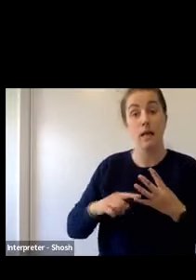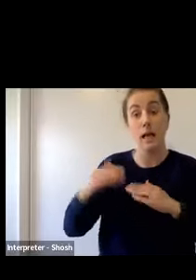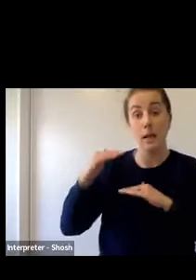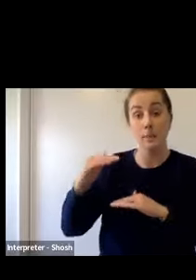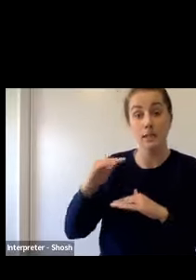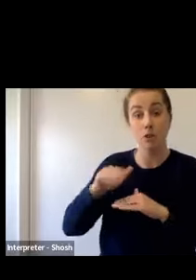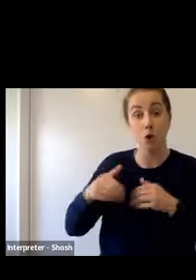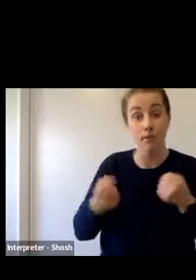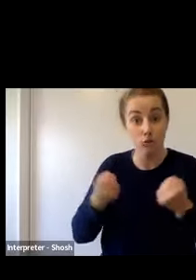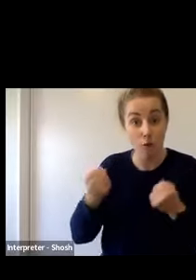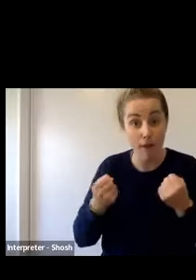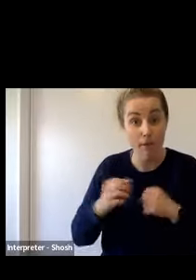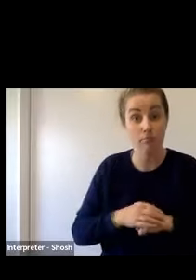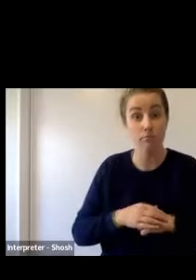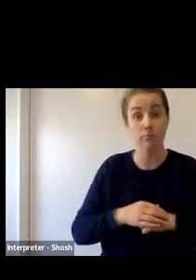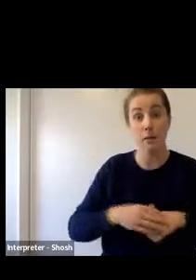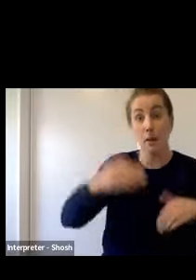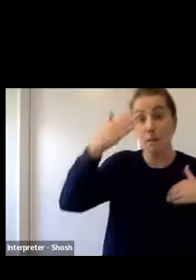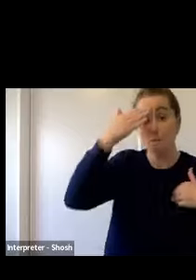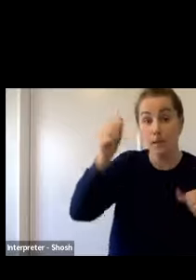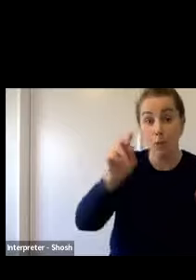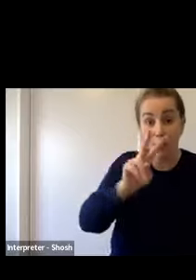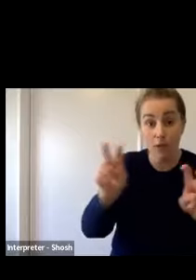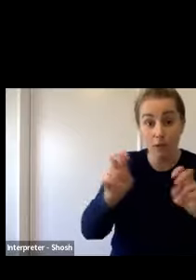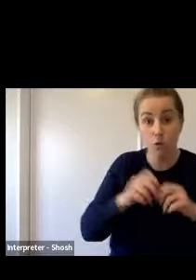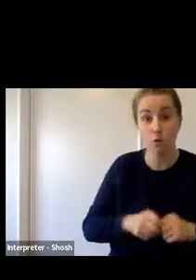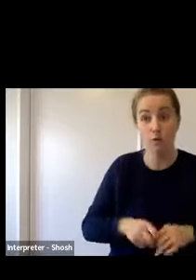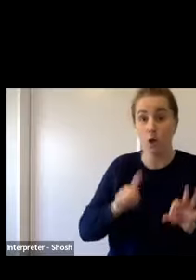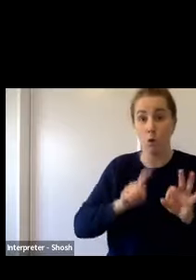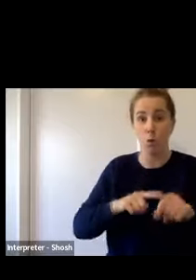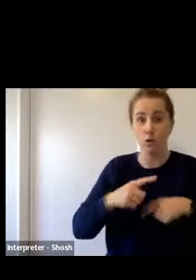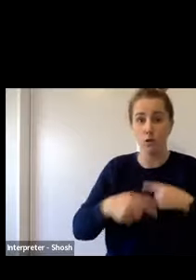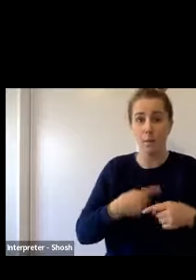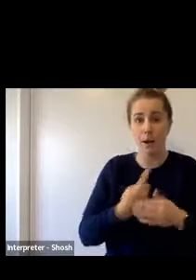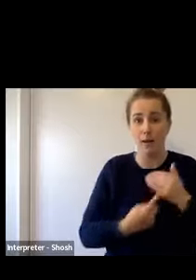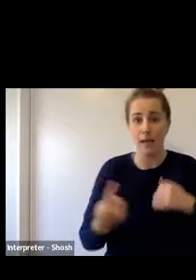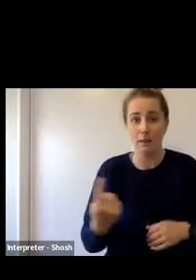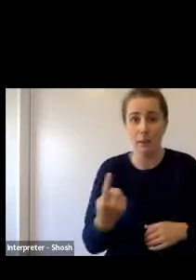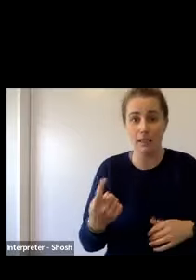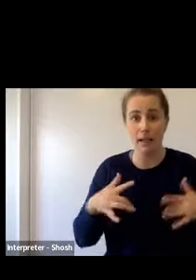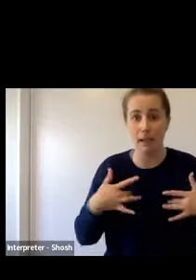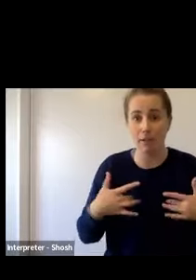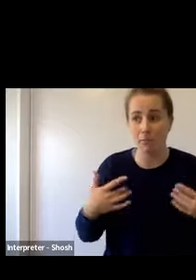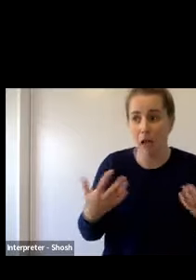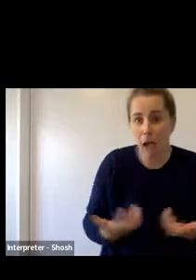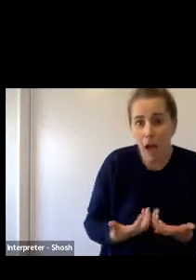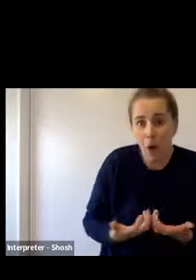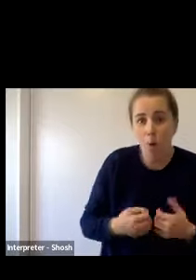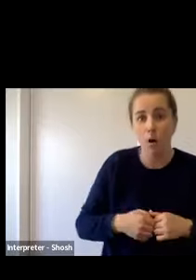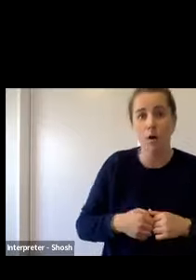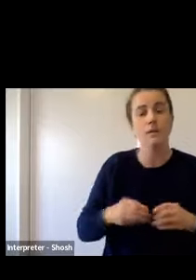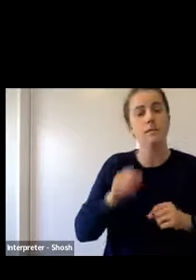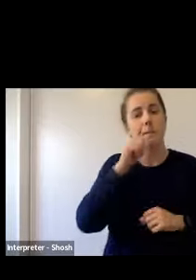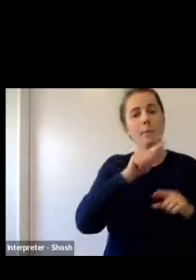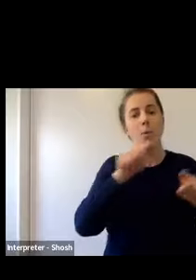on driving, mental health issues, and questions about independent living. For some